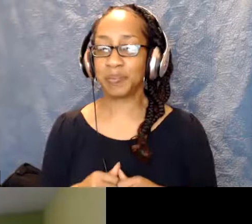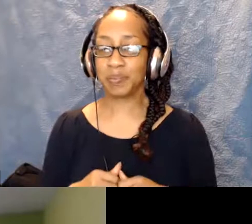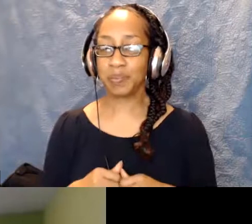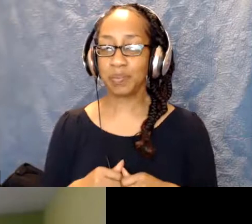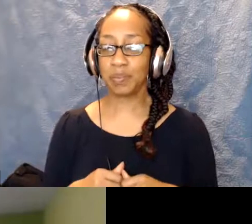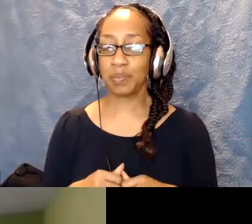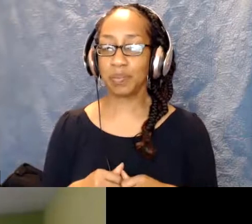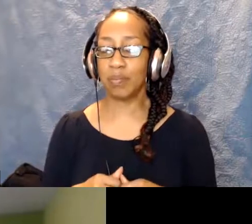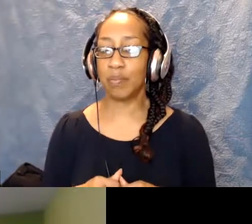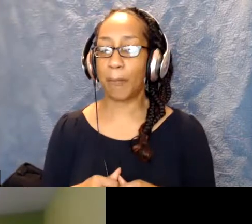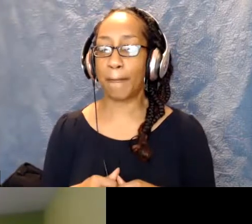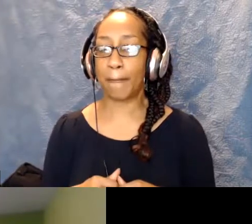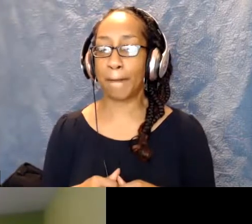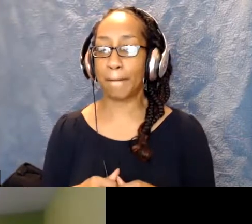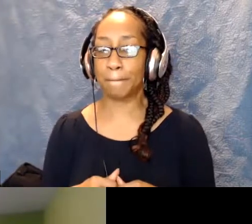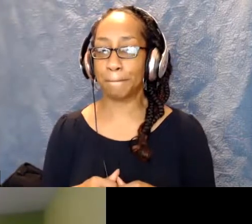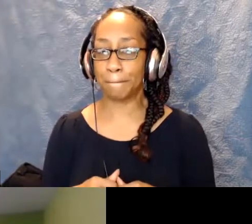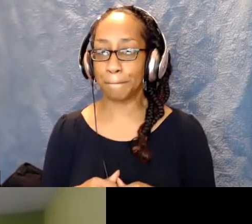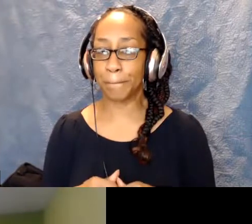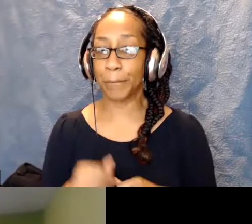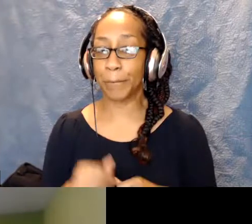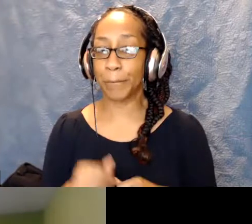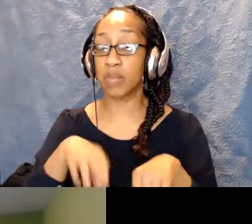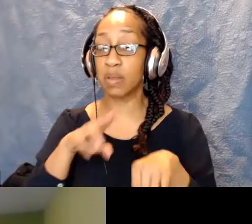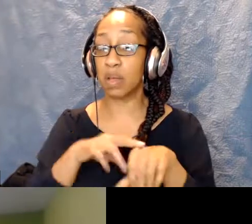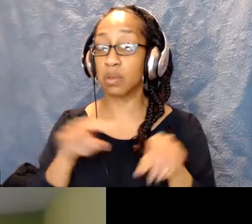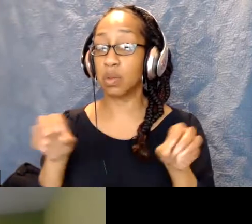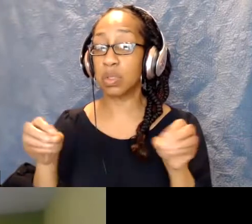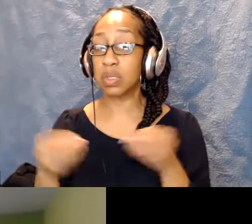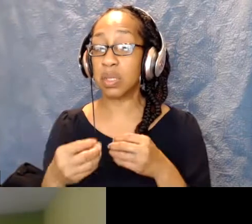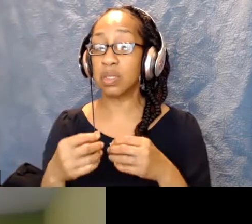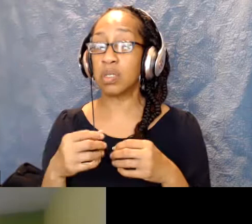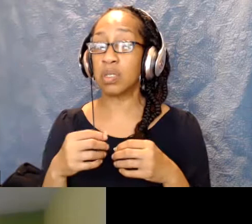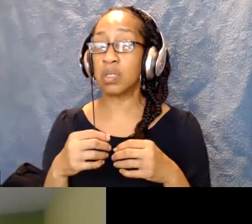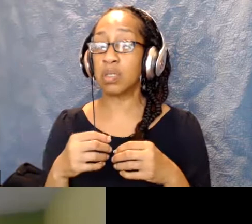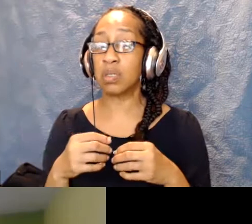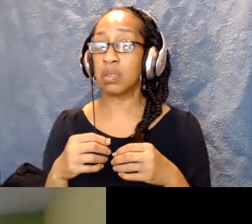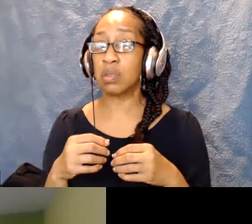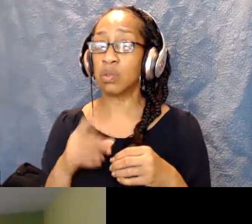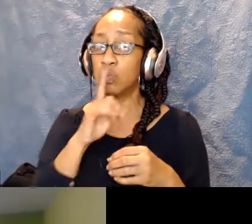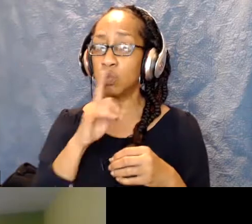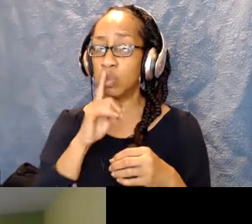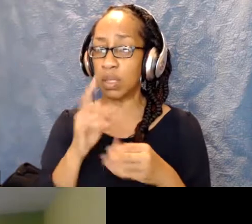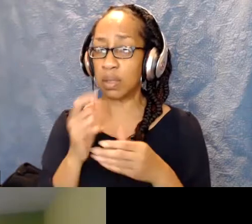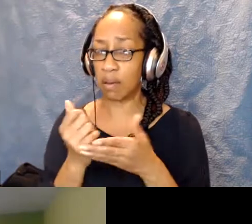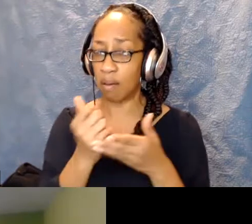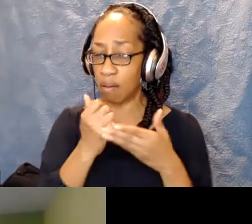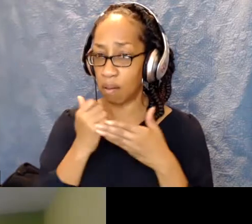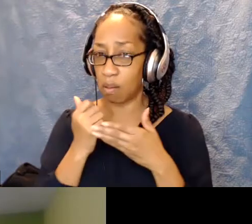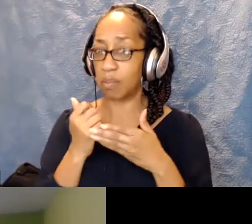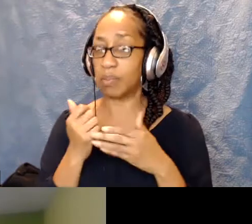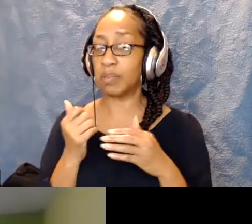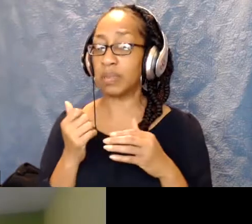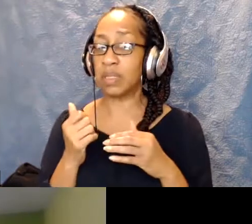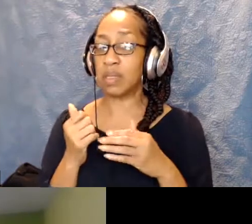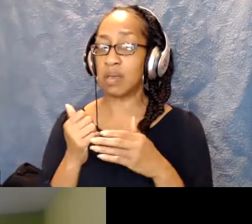that conversation among those national organizations was really helpful, I think, for us as well as them, to